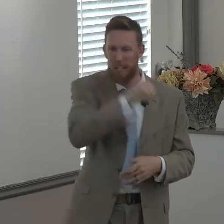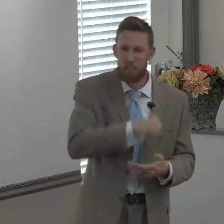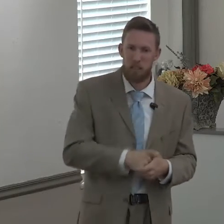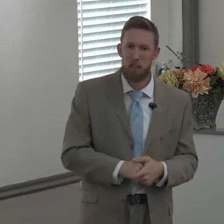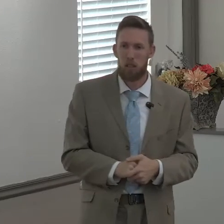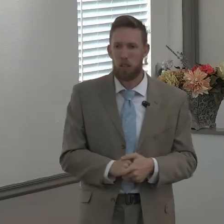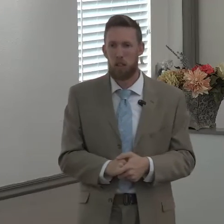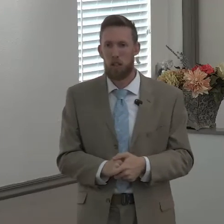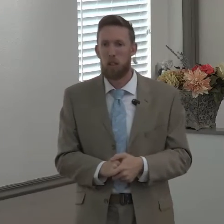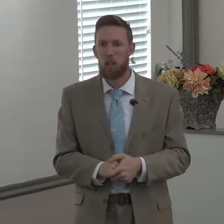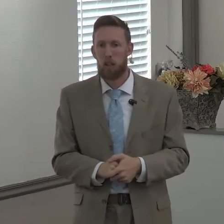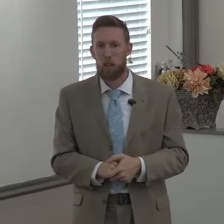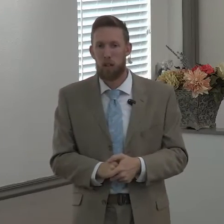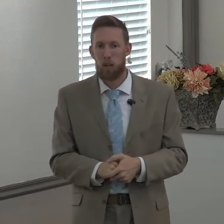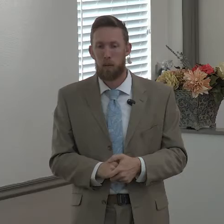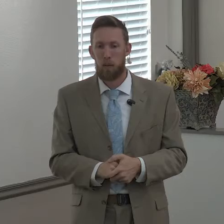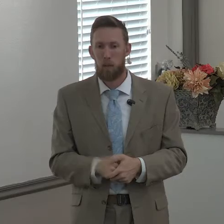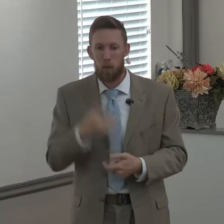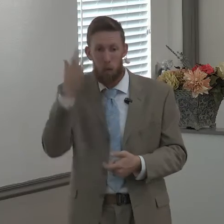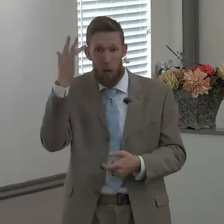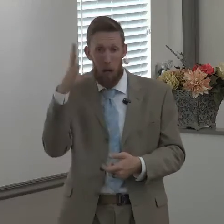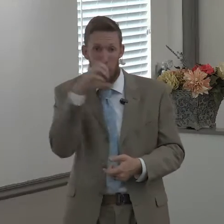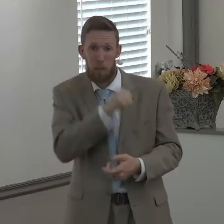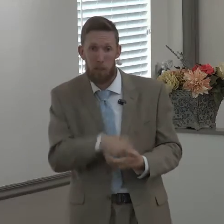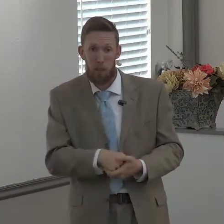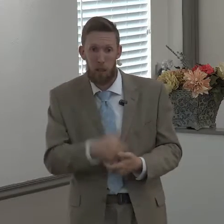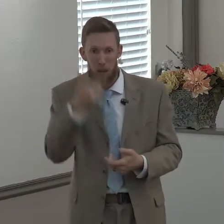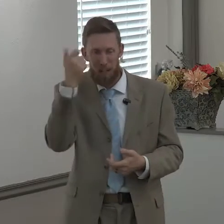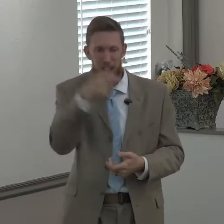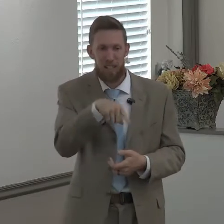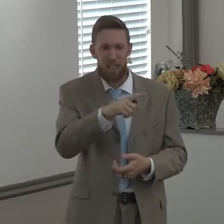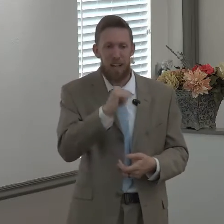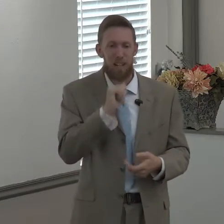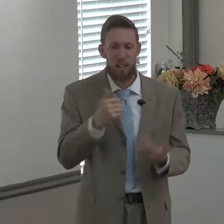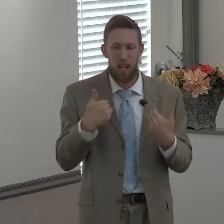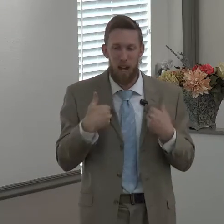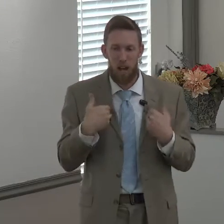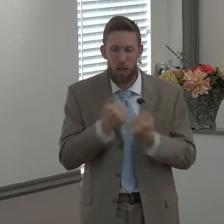And everybody in the crowd in the Garden of Gethsemane missed it.